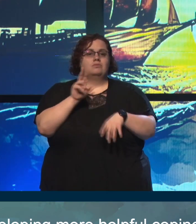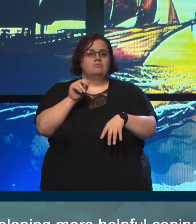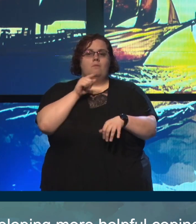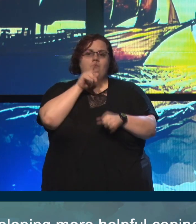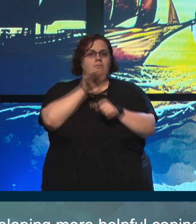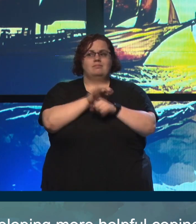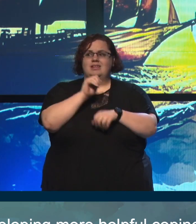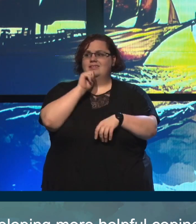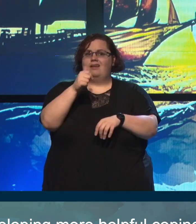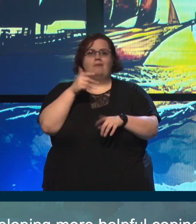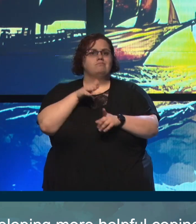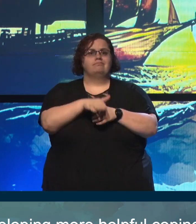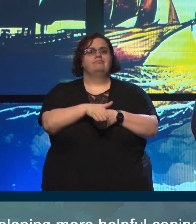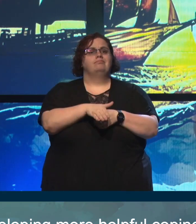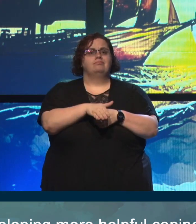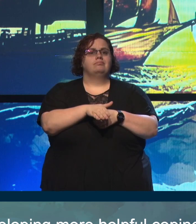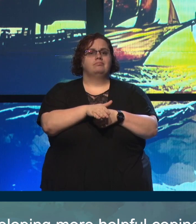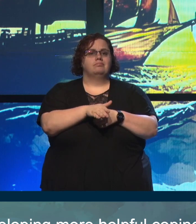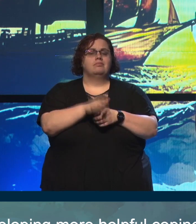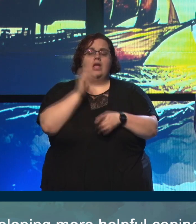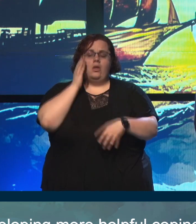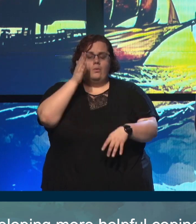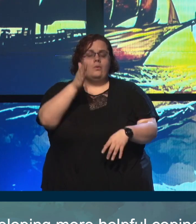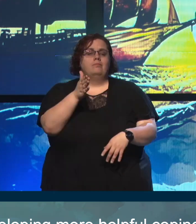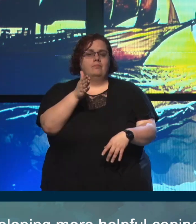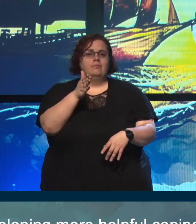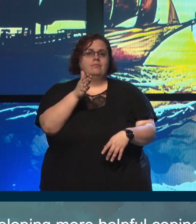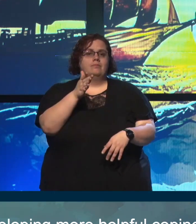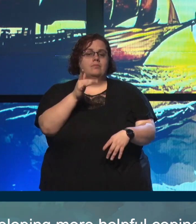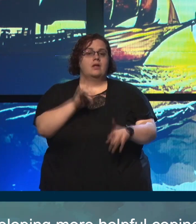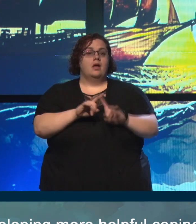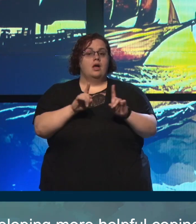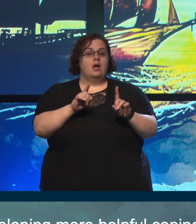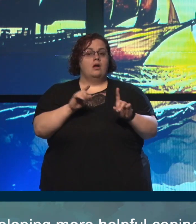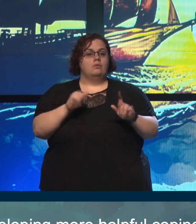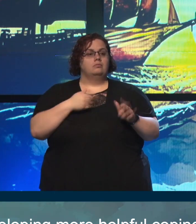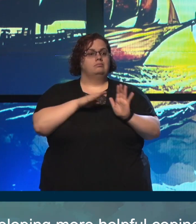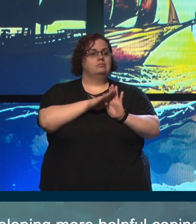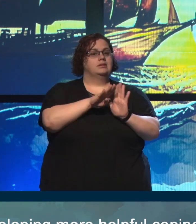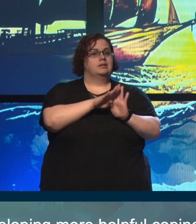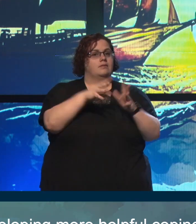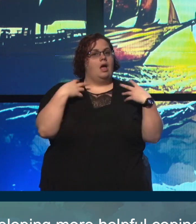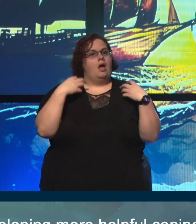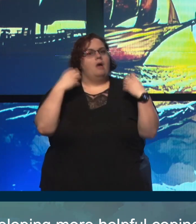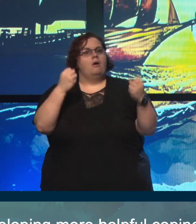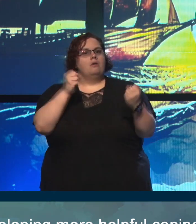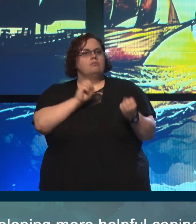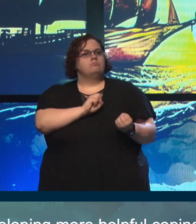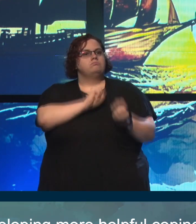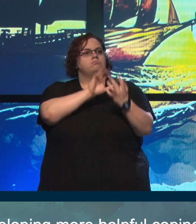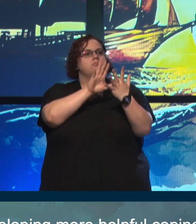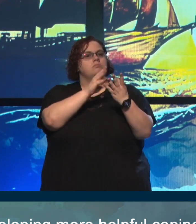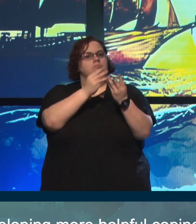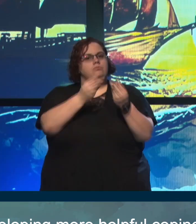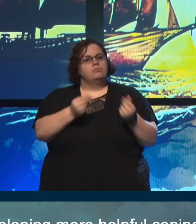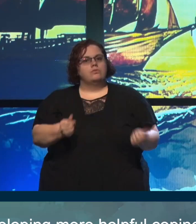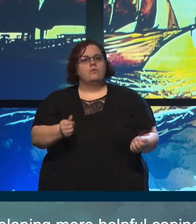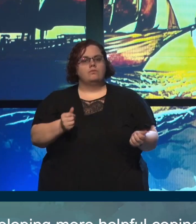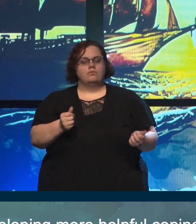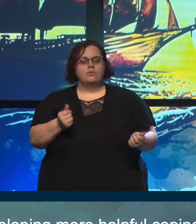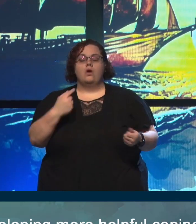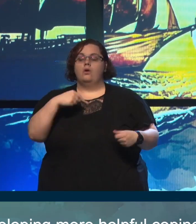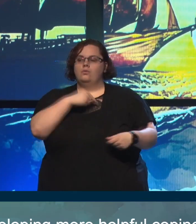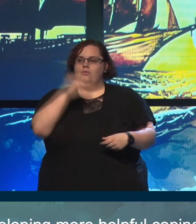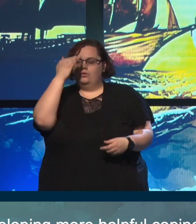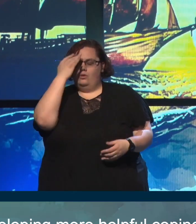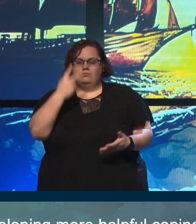not. That is a fact. Life's going to knock you down. But when we develop helpful coping strategies, we can live as that song. We can know when to